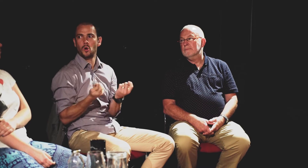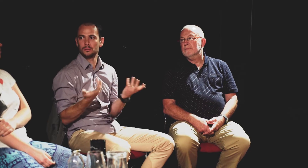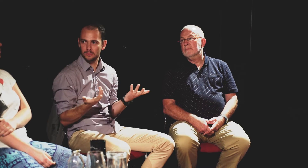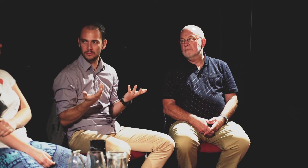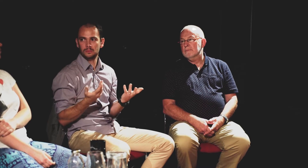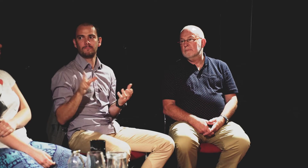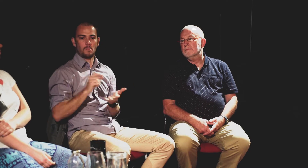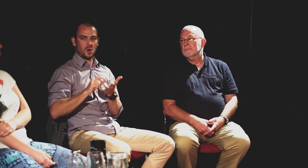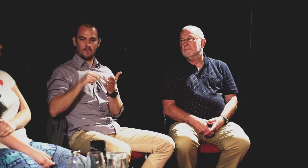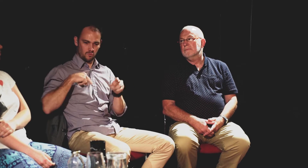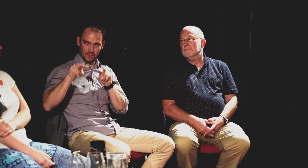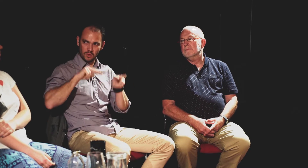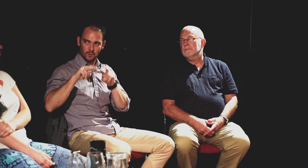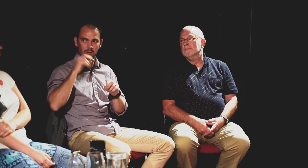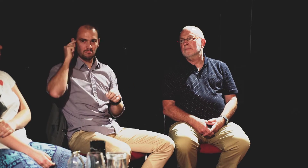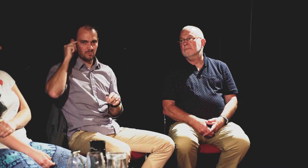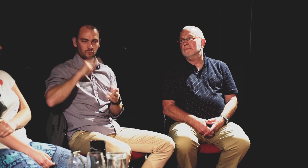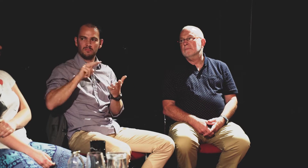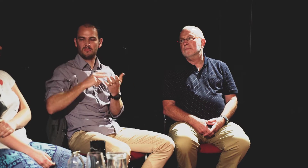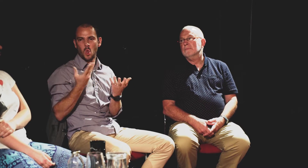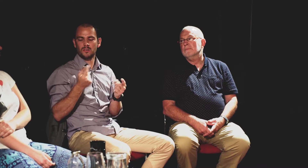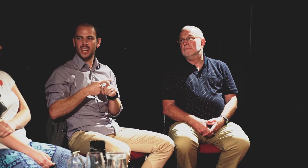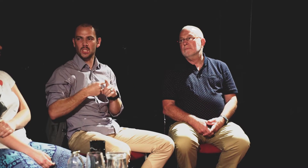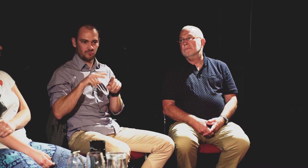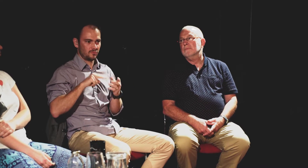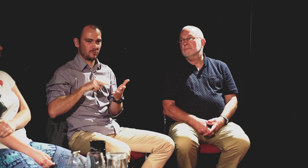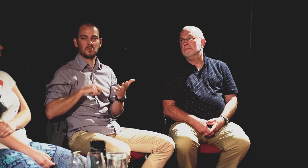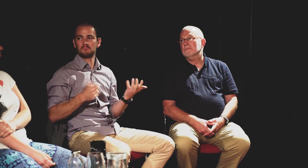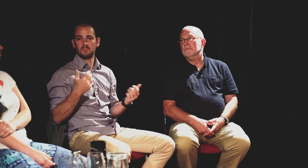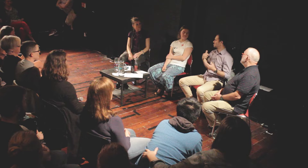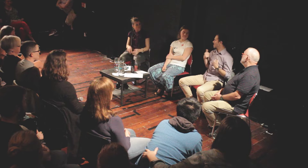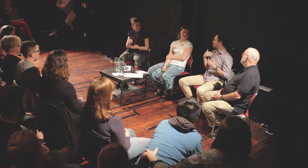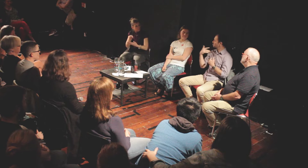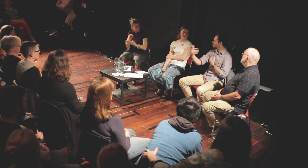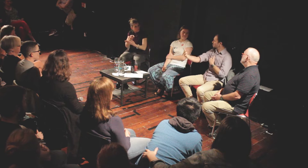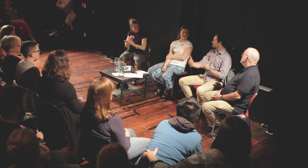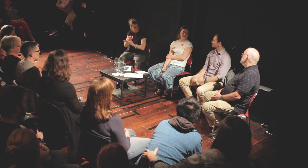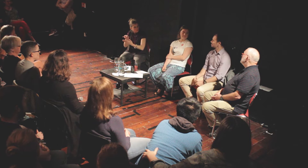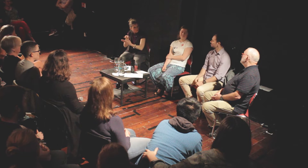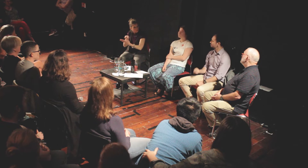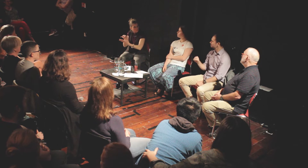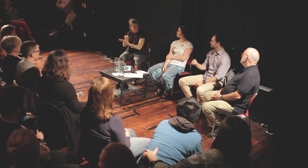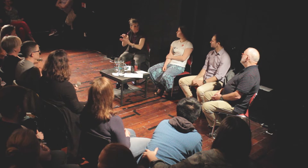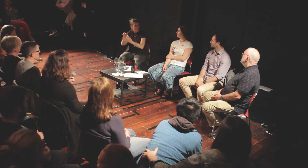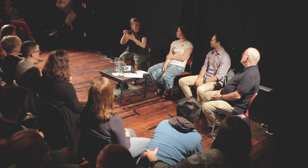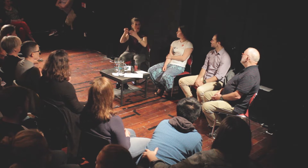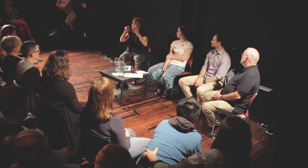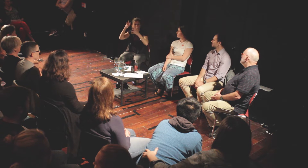students, and I sort of worked out how the world works, because I was able to read what the note taker had written for me. And you're able to